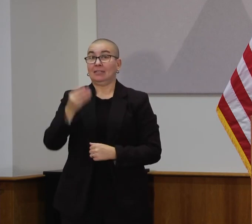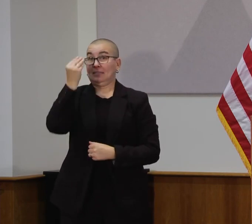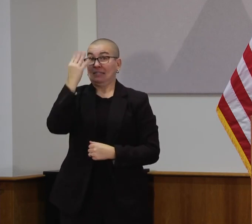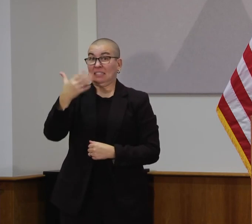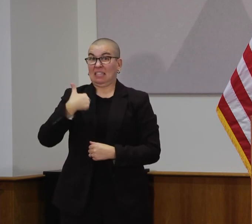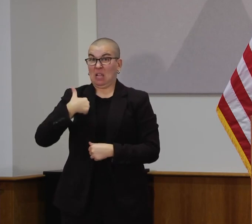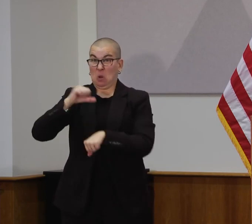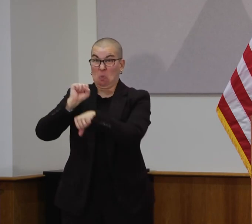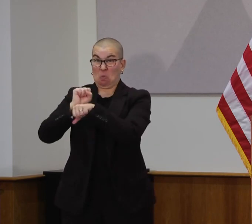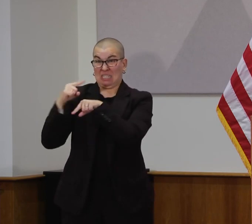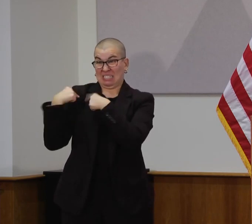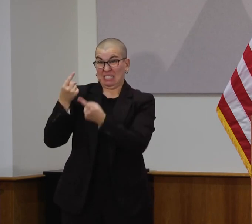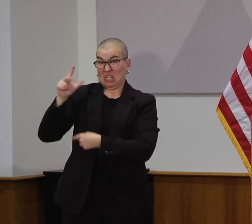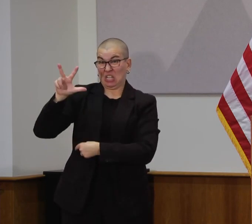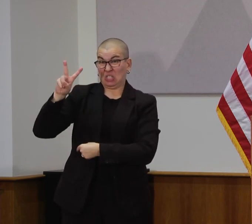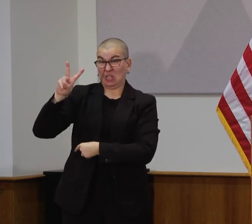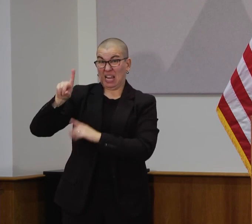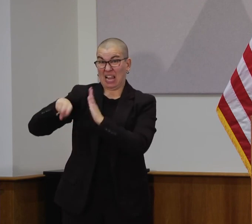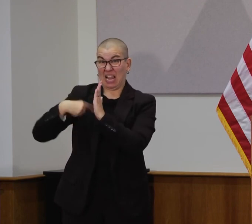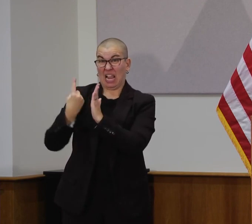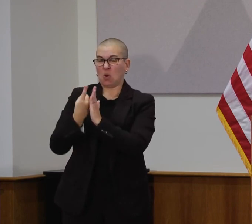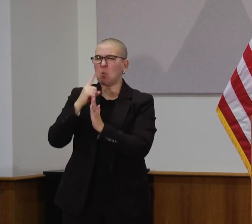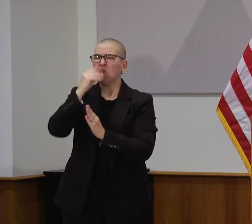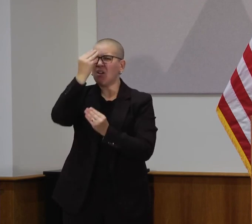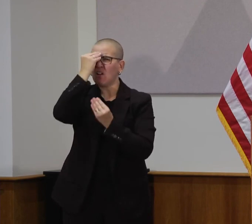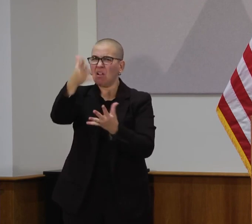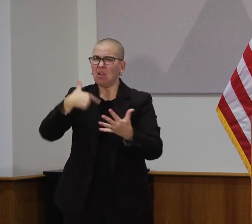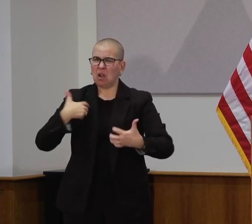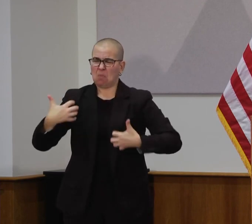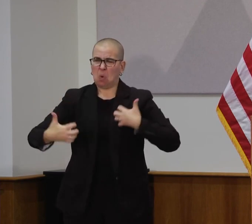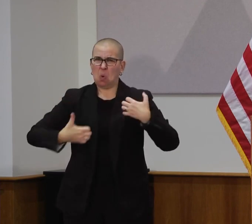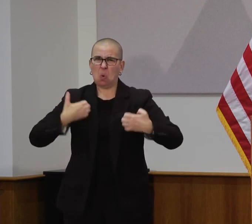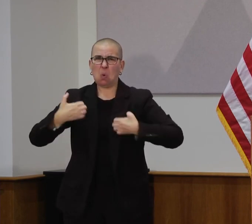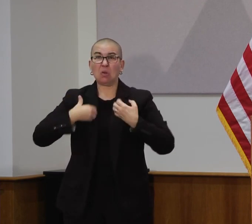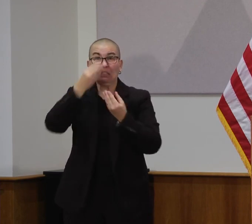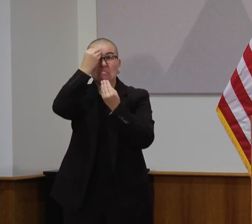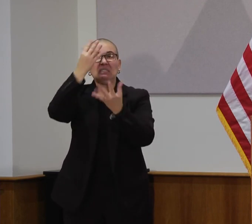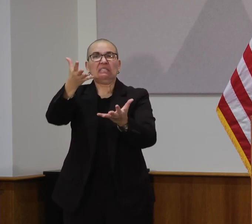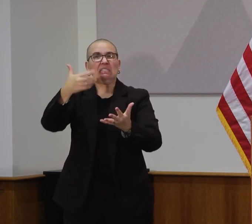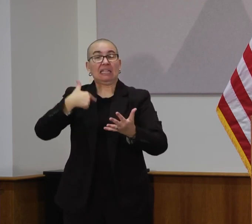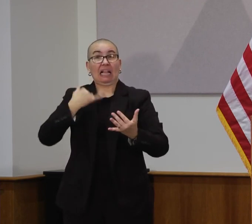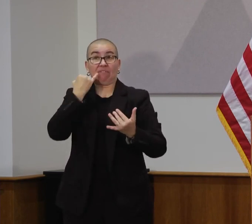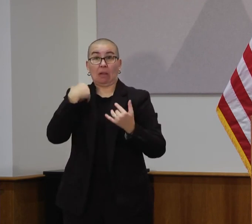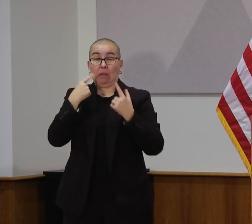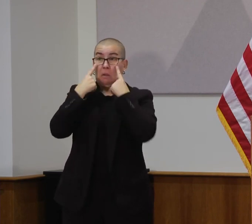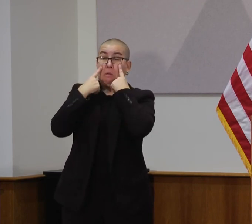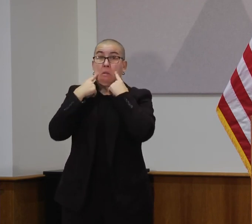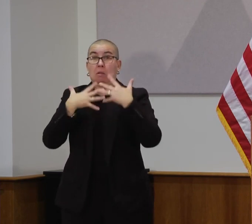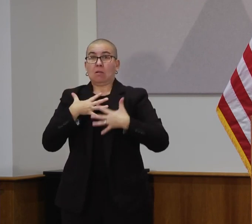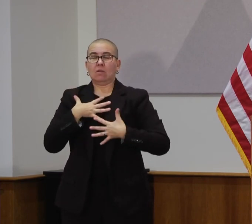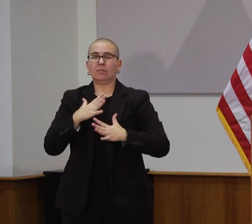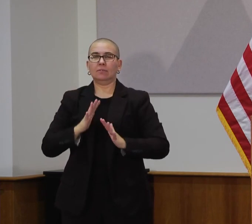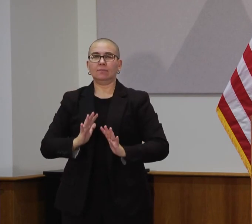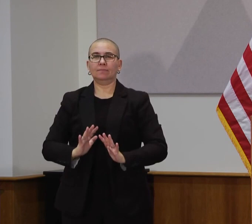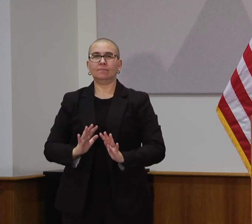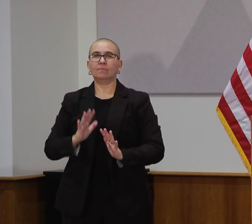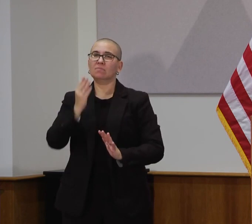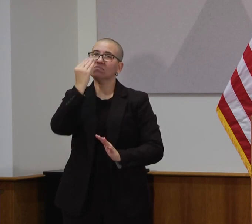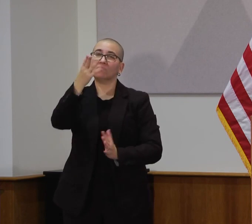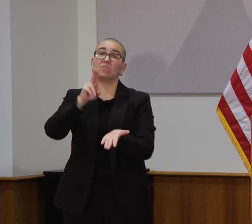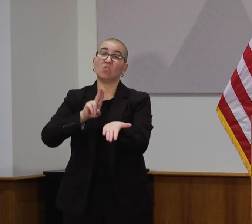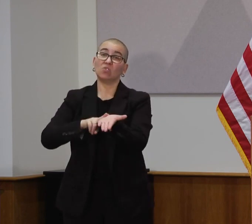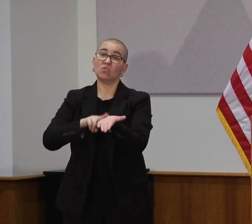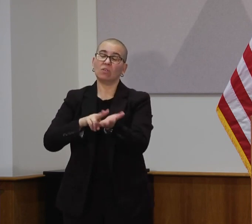seem emotionally charged, it's because they are. For nurses, this pandemic has taken an emotional